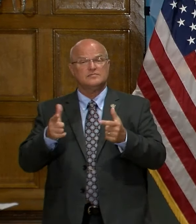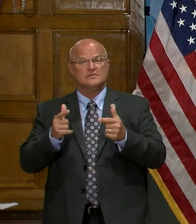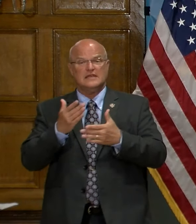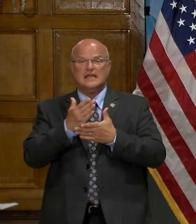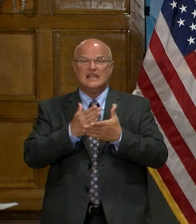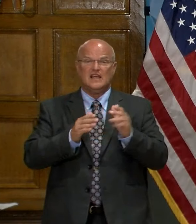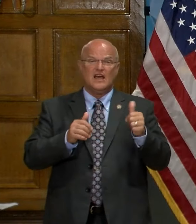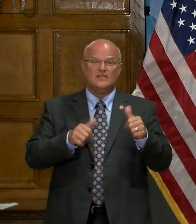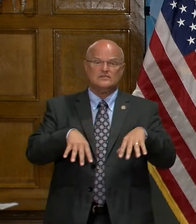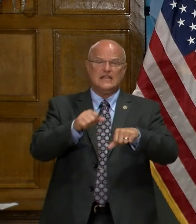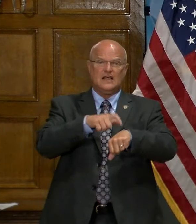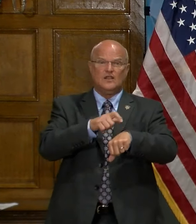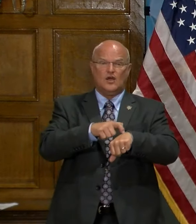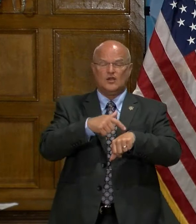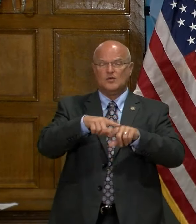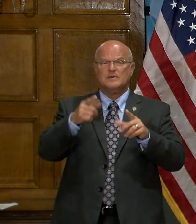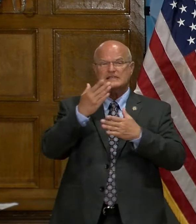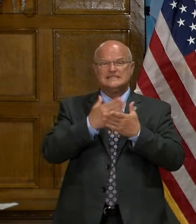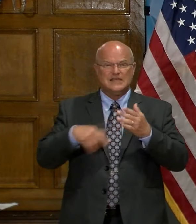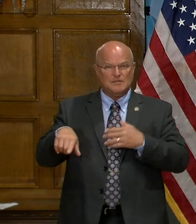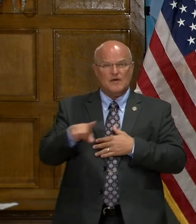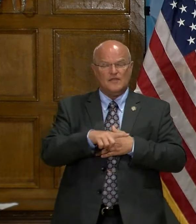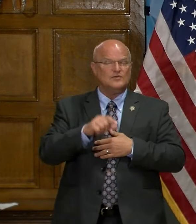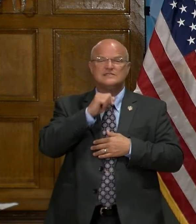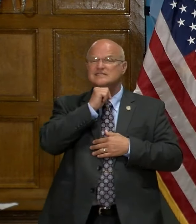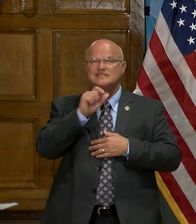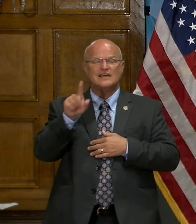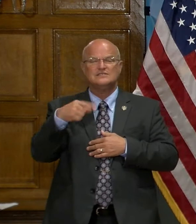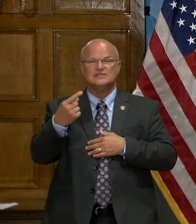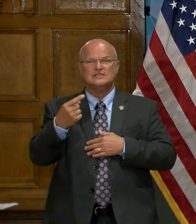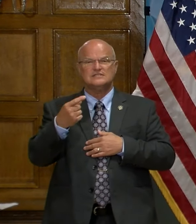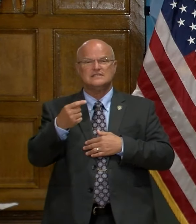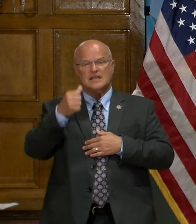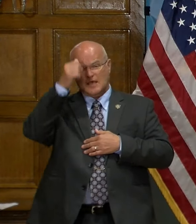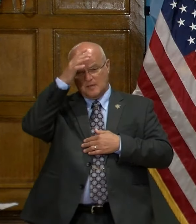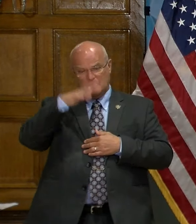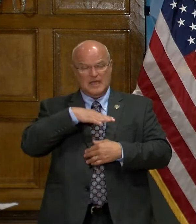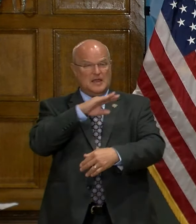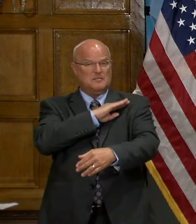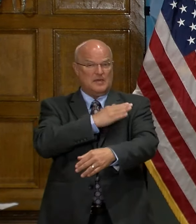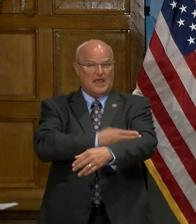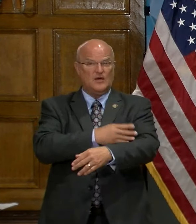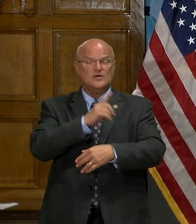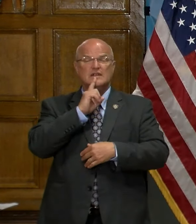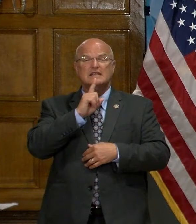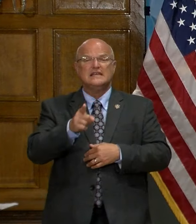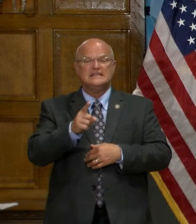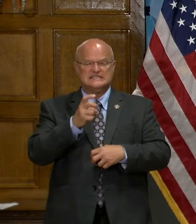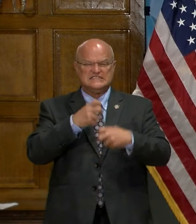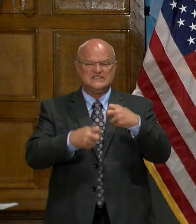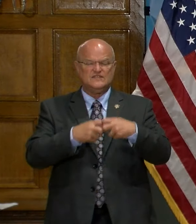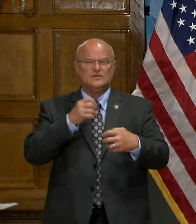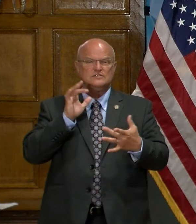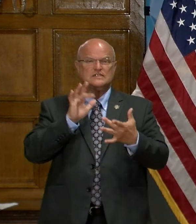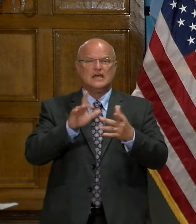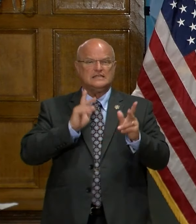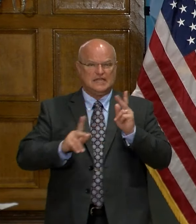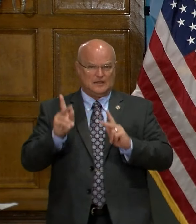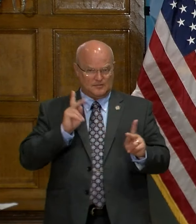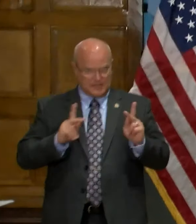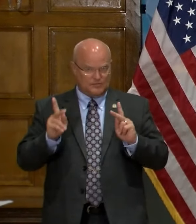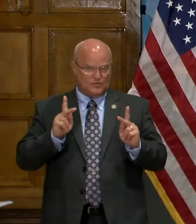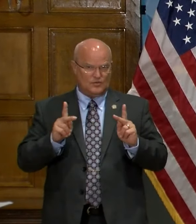and others take longer, but some of those is not just a manpower issue. It's difficult to get a hold of